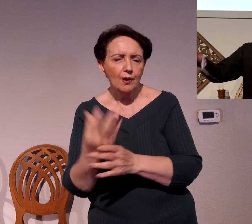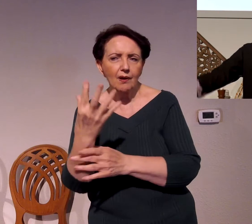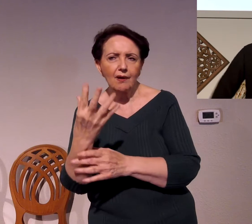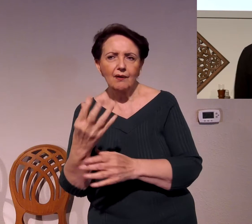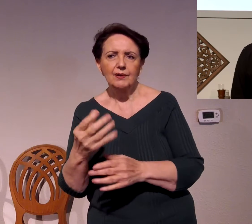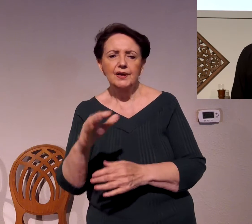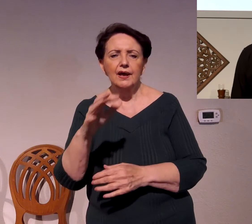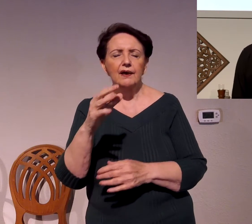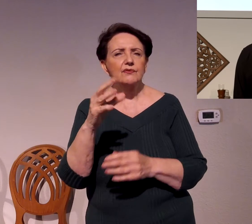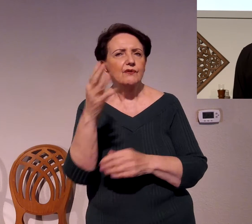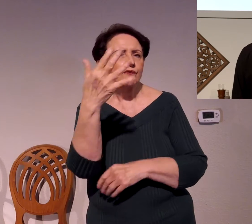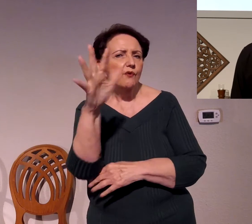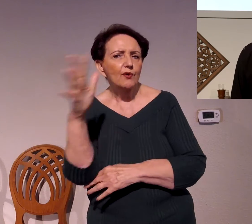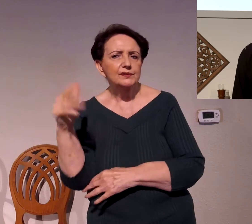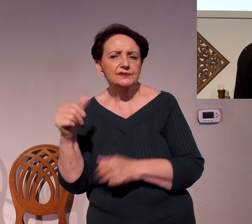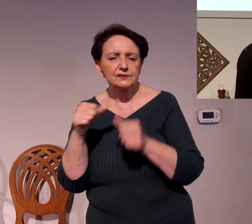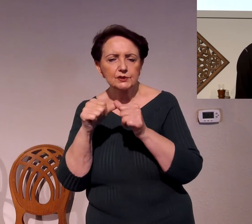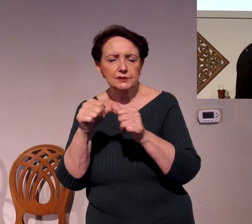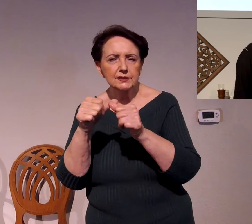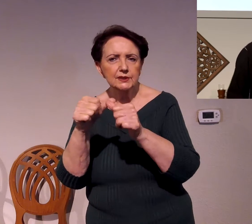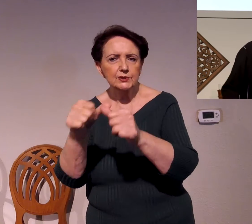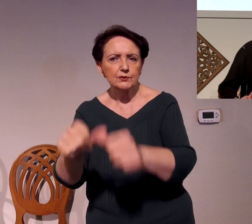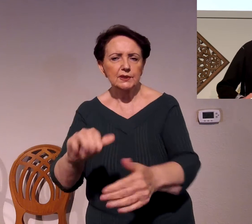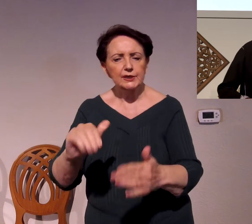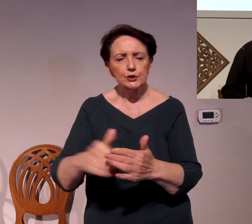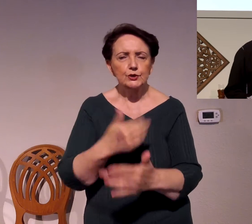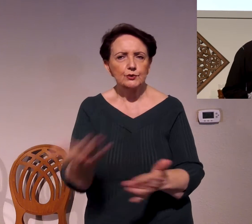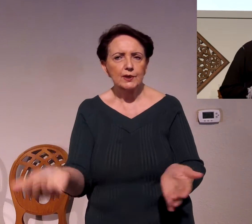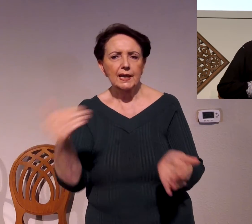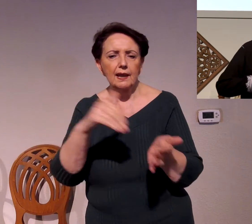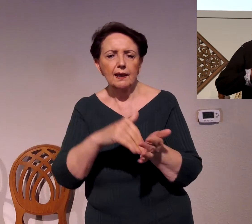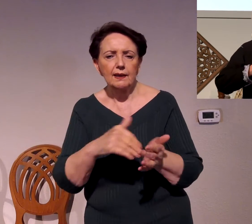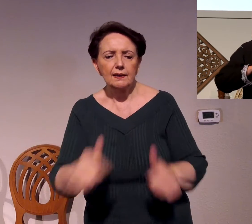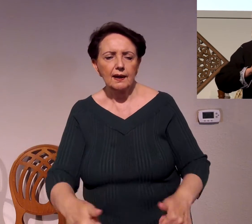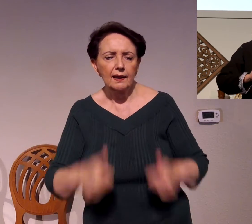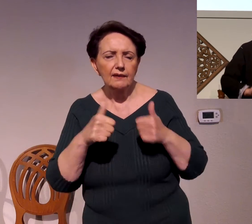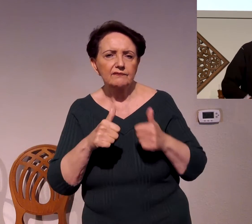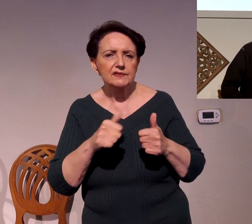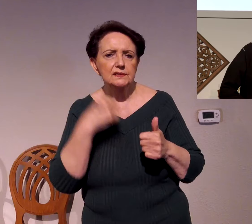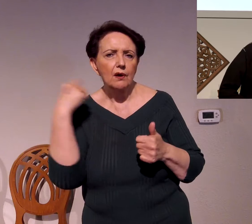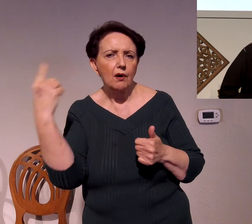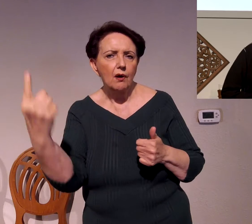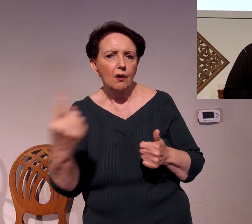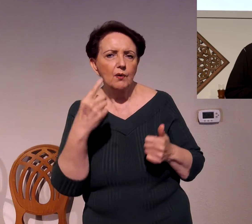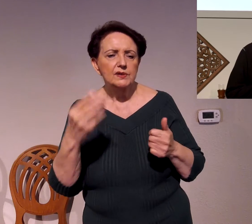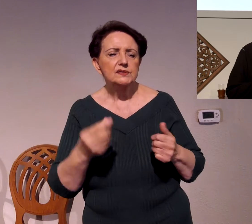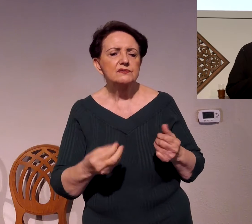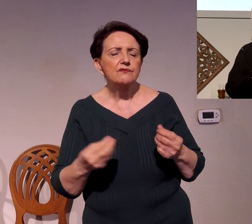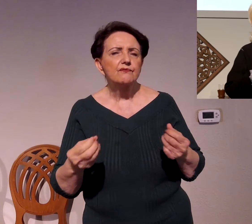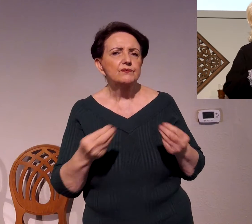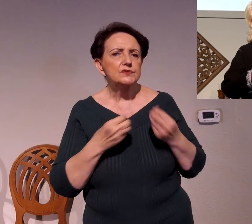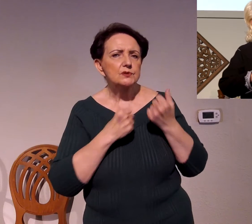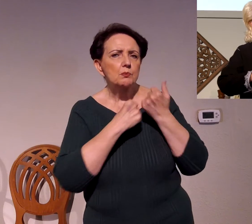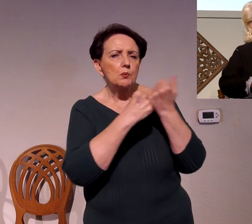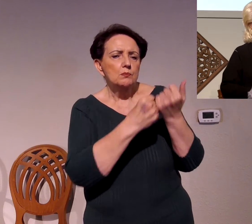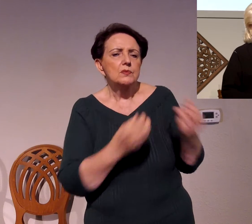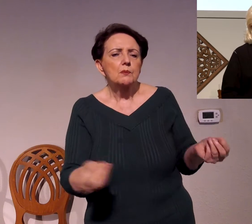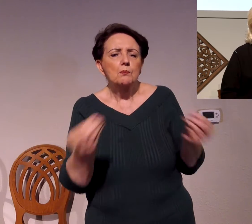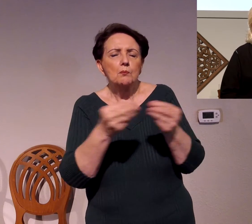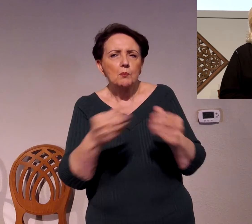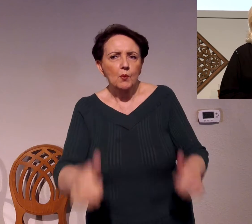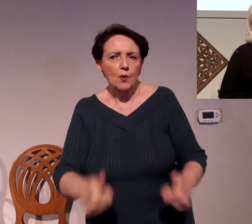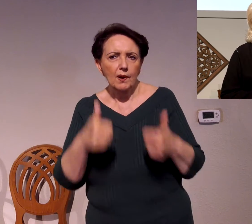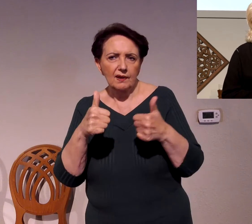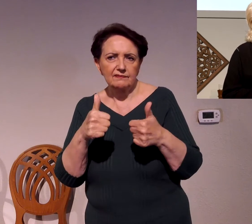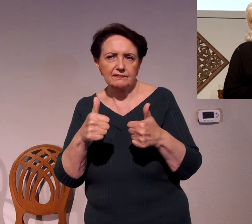is forever and continually renewed. Life is always for life. It is always